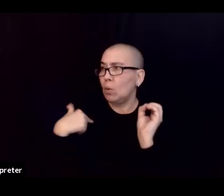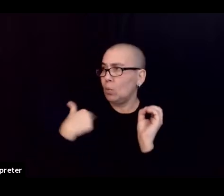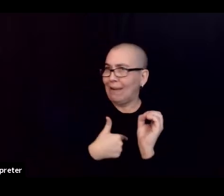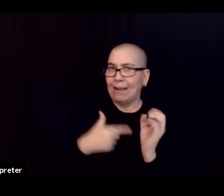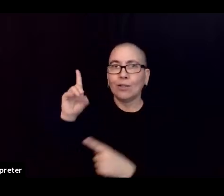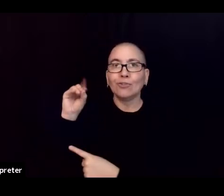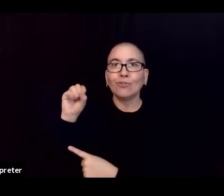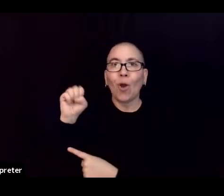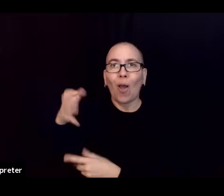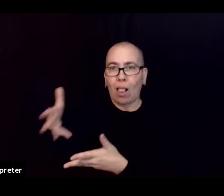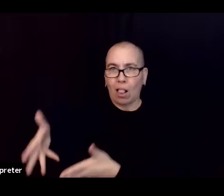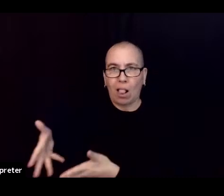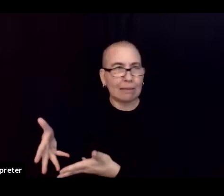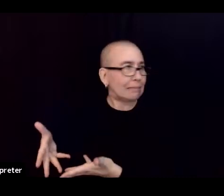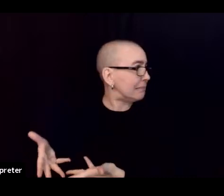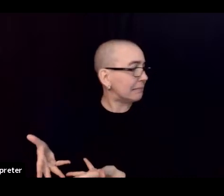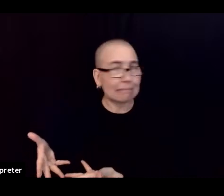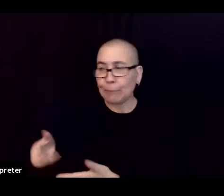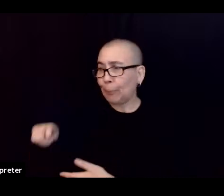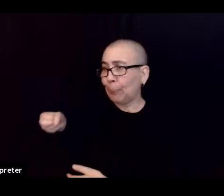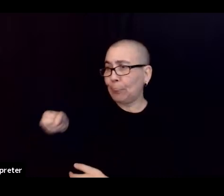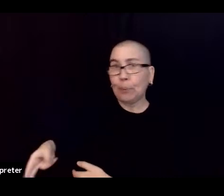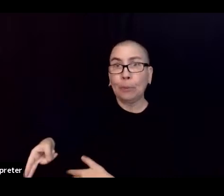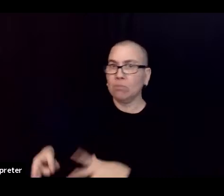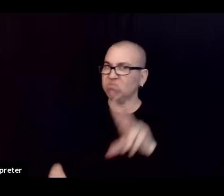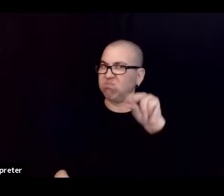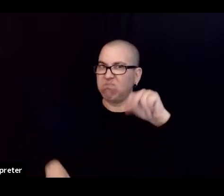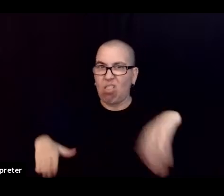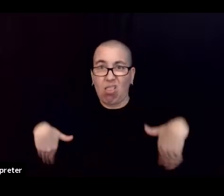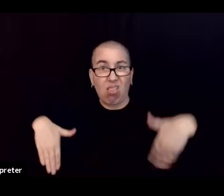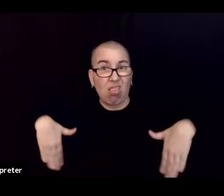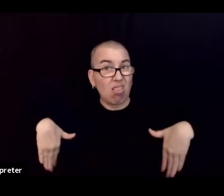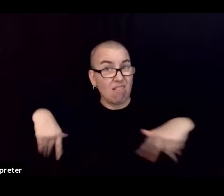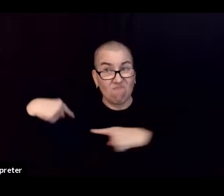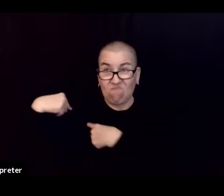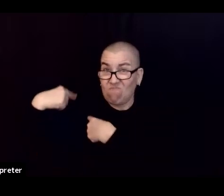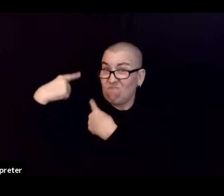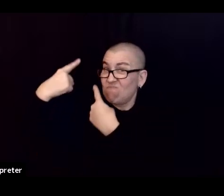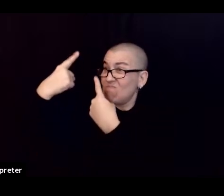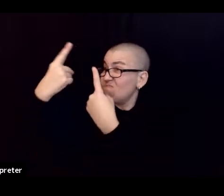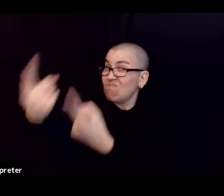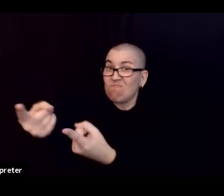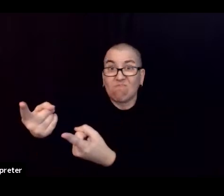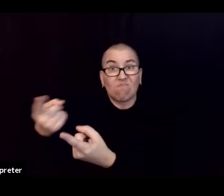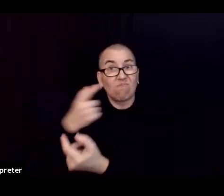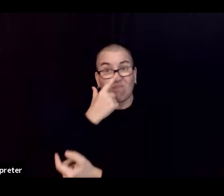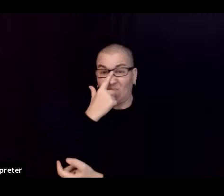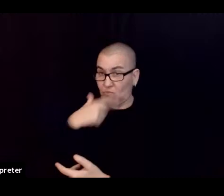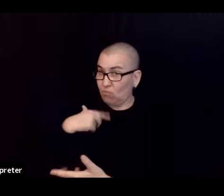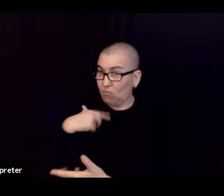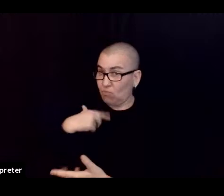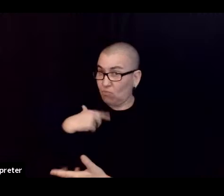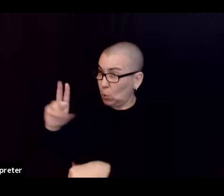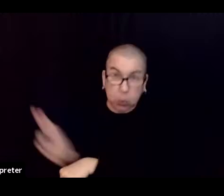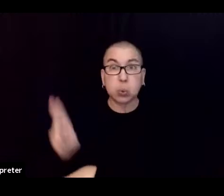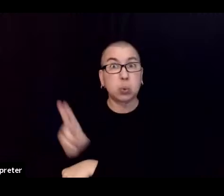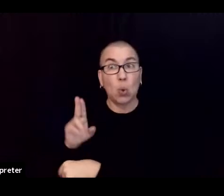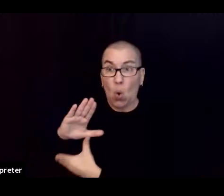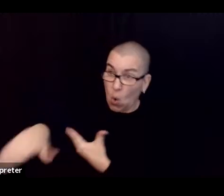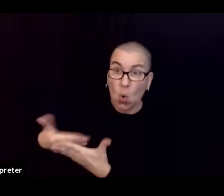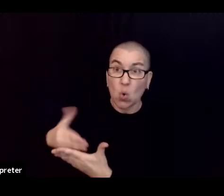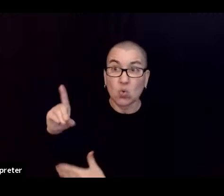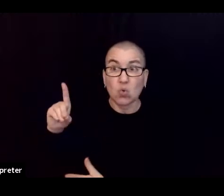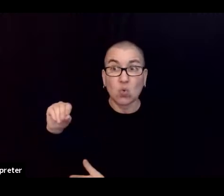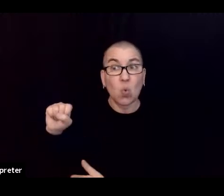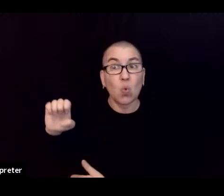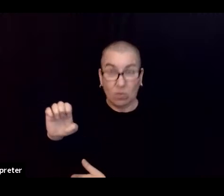their doses are not getting wasted, and the only time that you have a 6-hour limit is when you've reconstituted